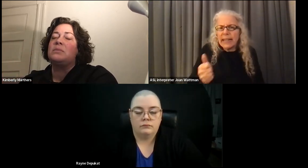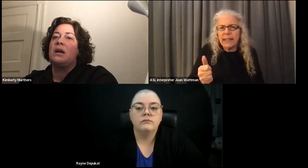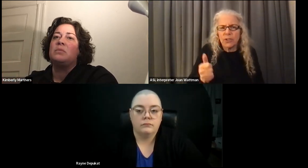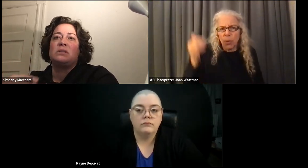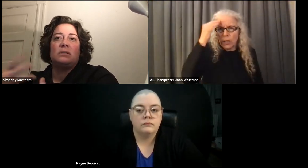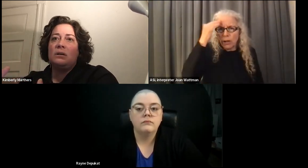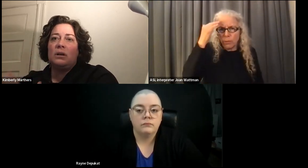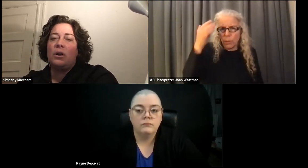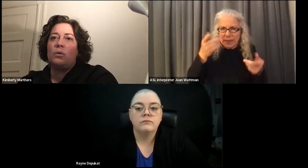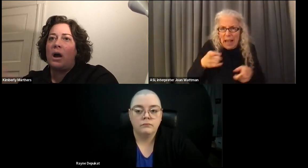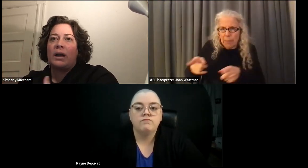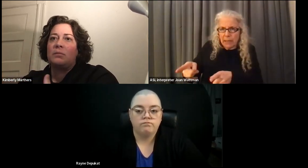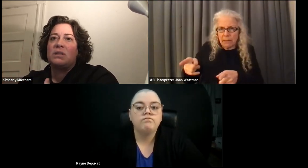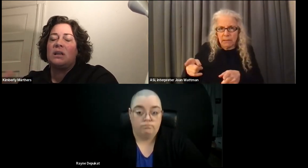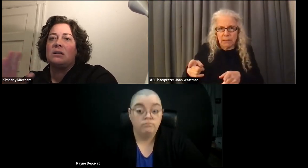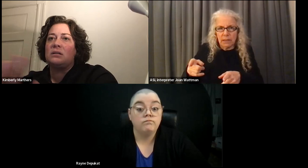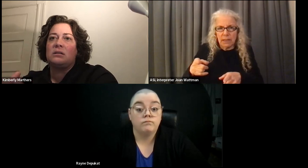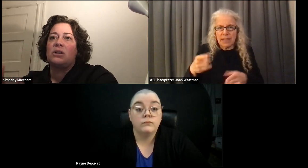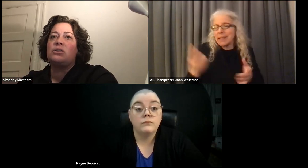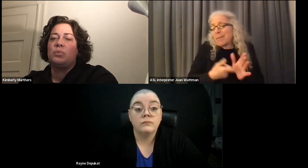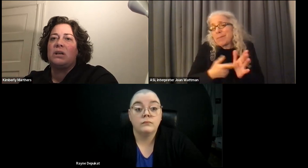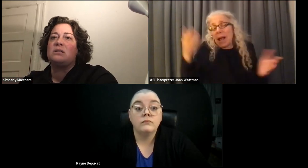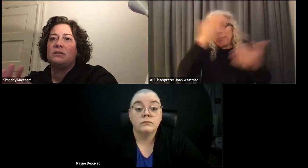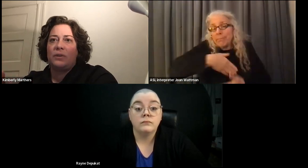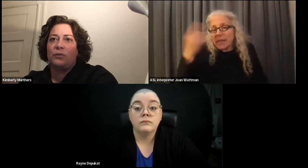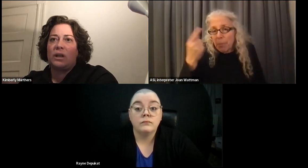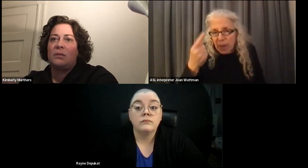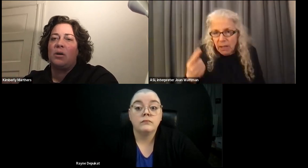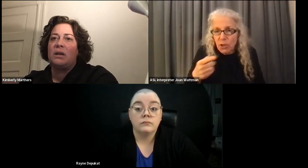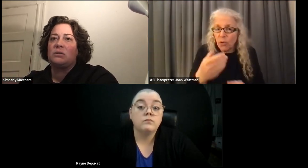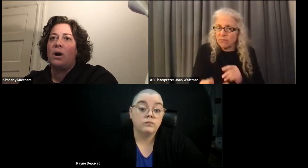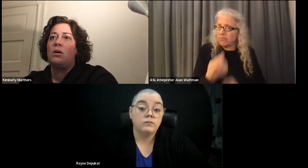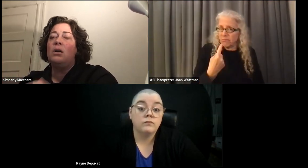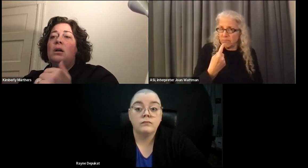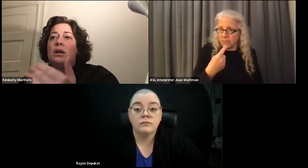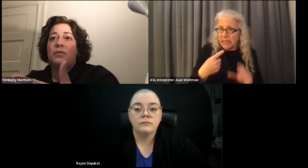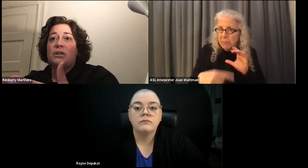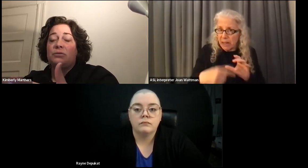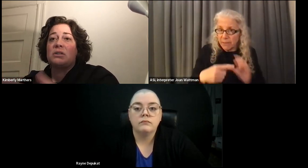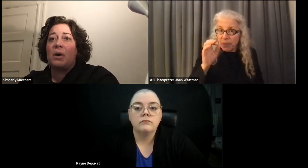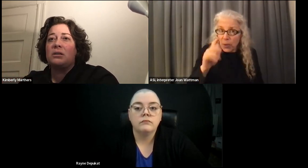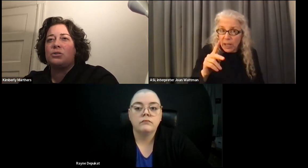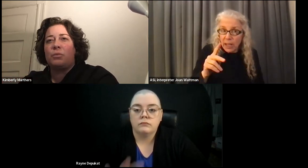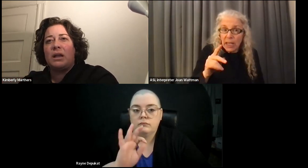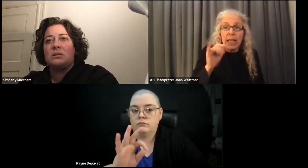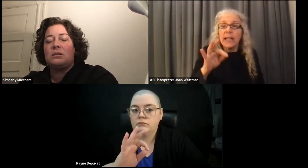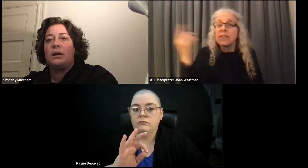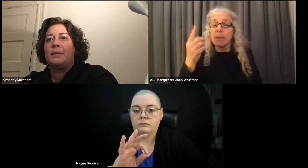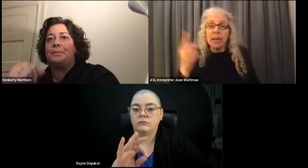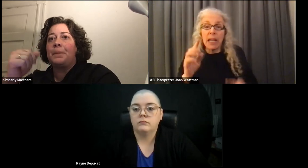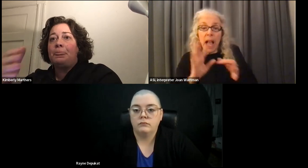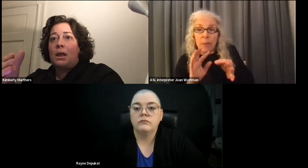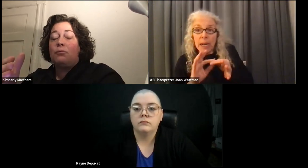because sometimes, I can miss things and such. So please feel free to email me as well. If there's a response to